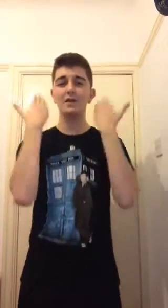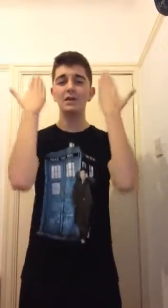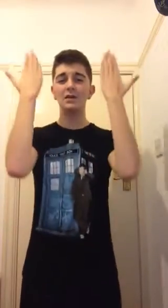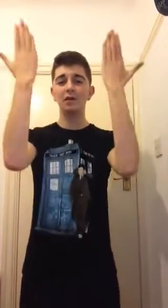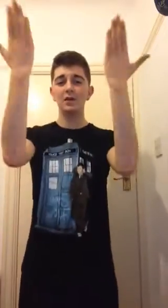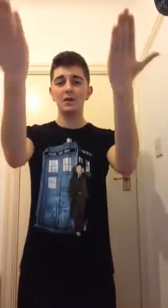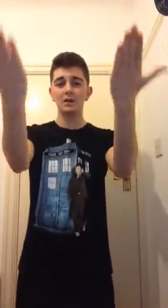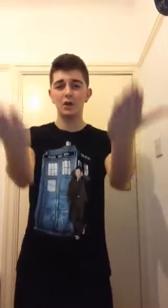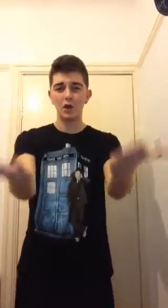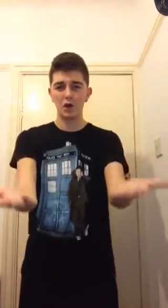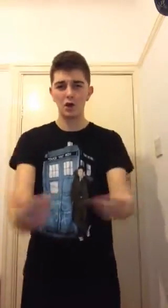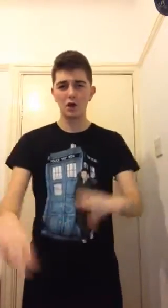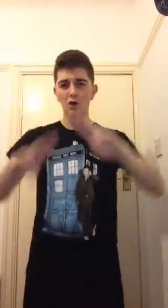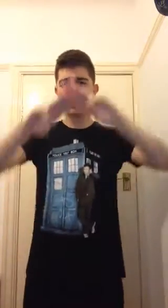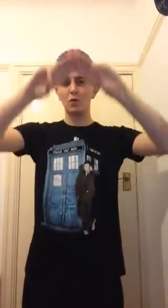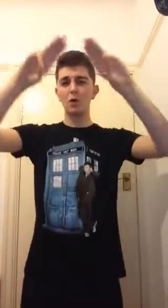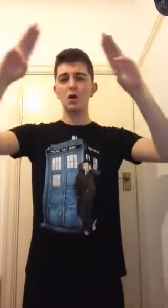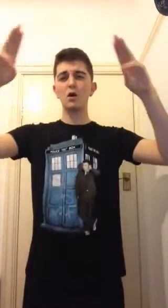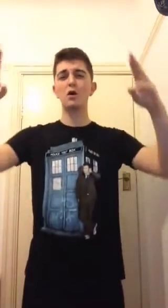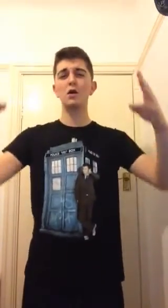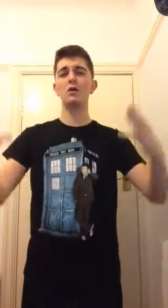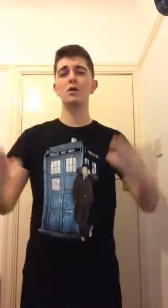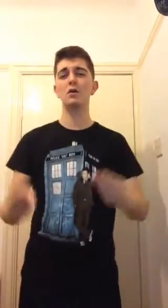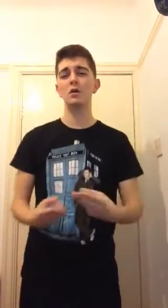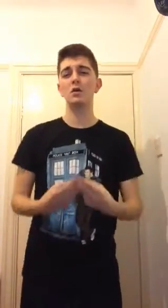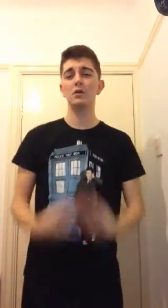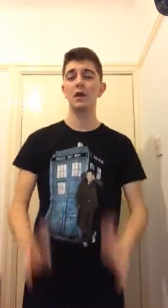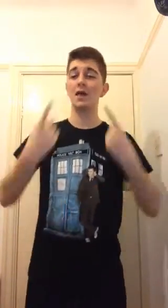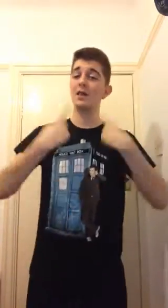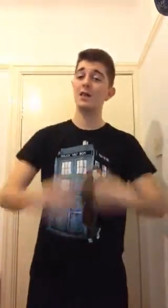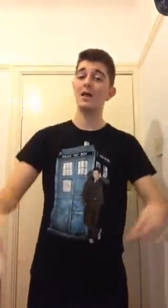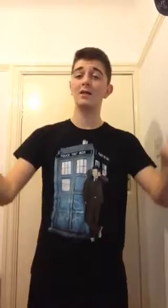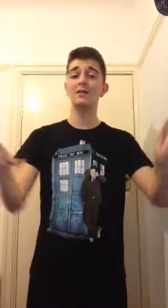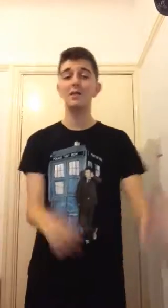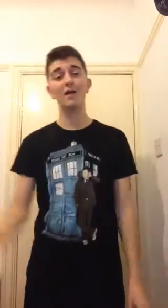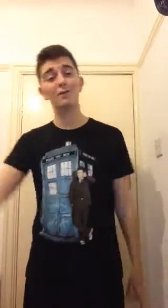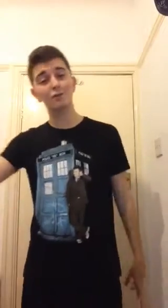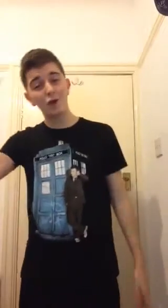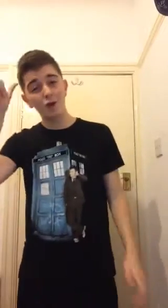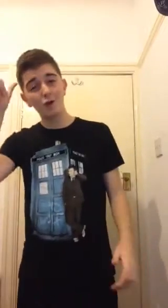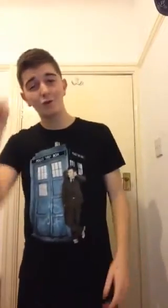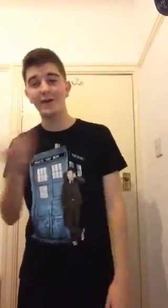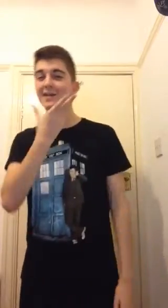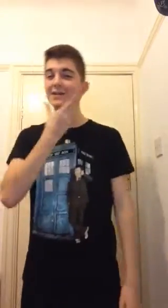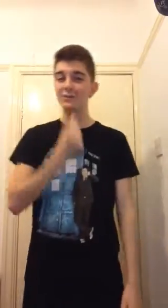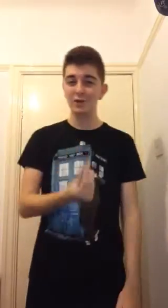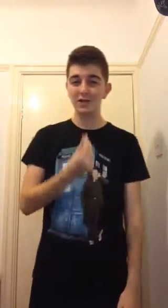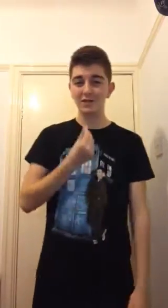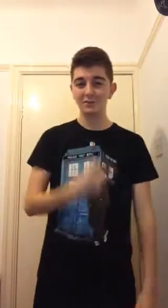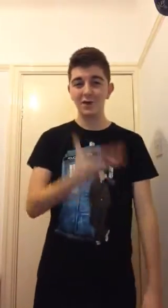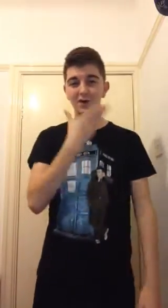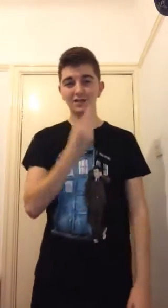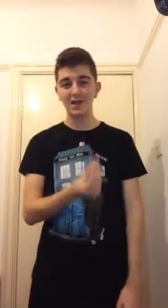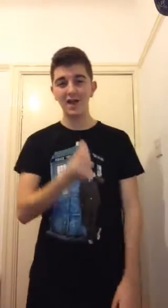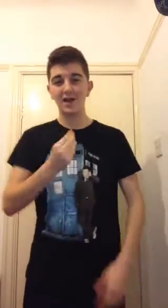come. Let them know it's Christmas time,